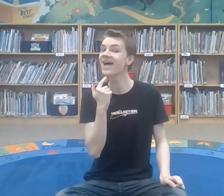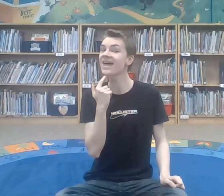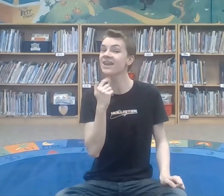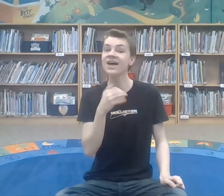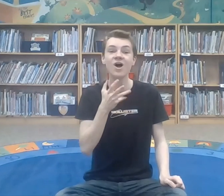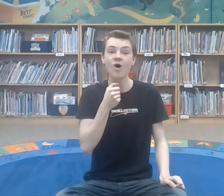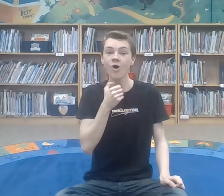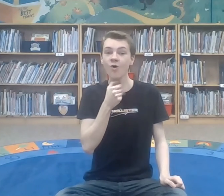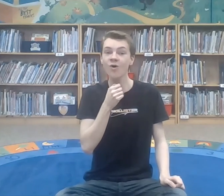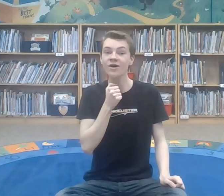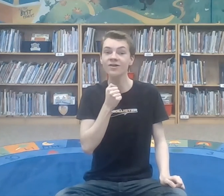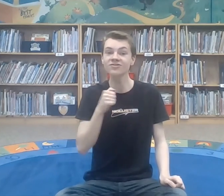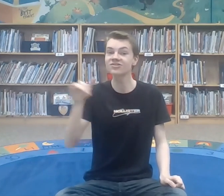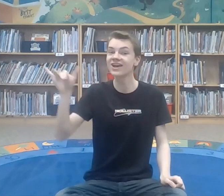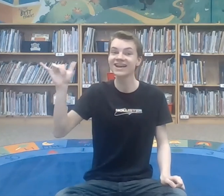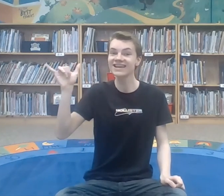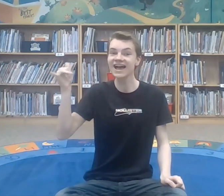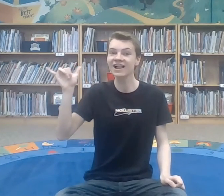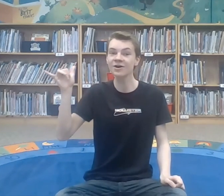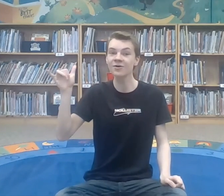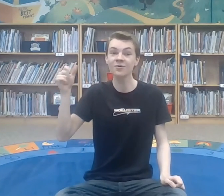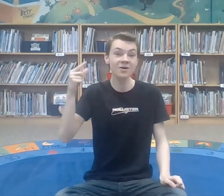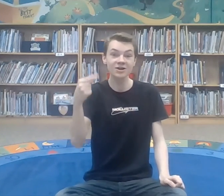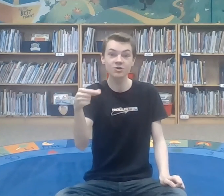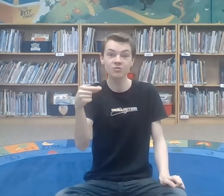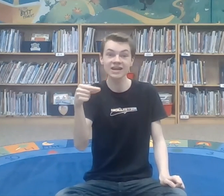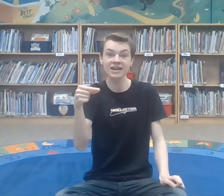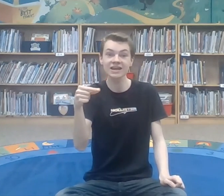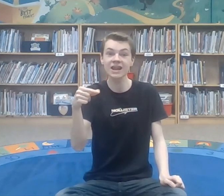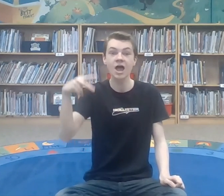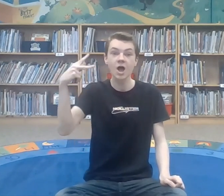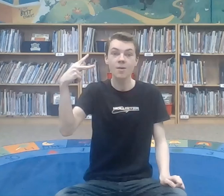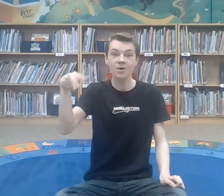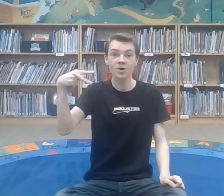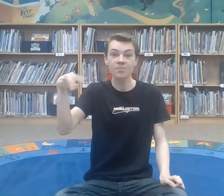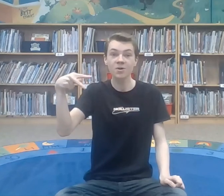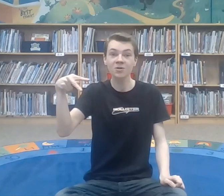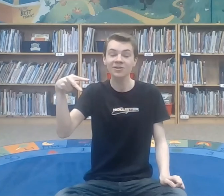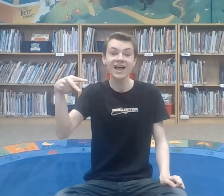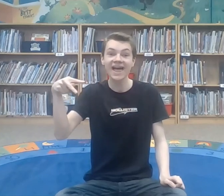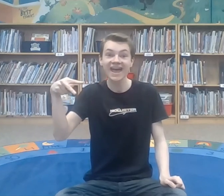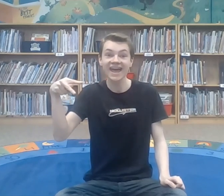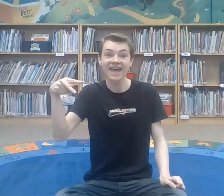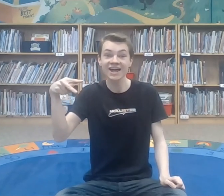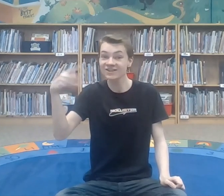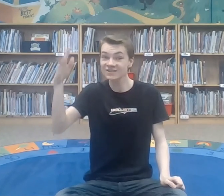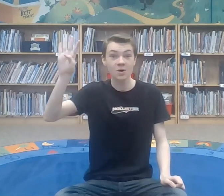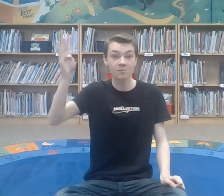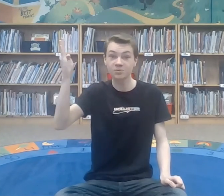red, orange, yellow, green, purple, and